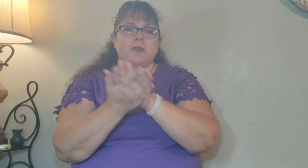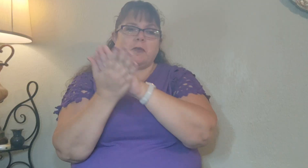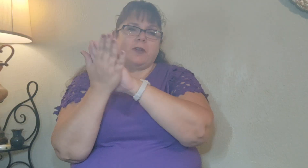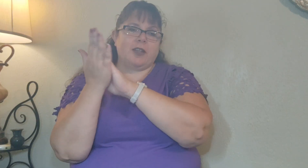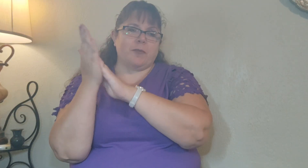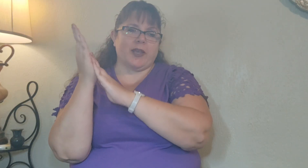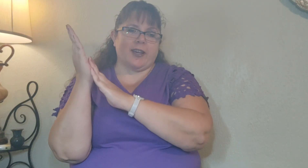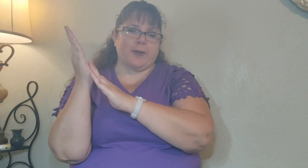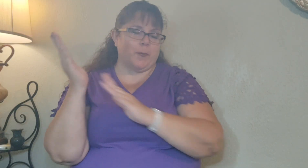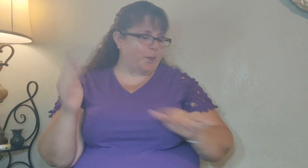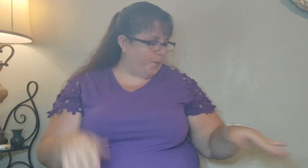Turn and become.